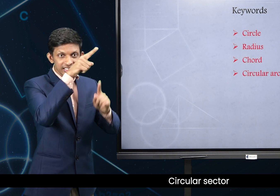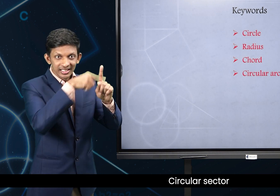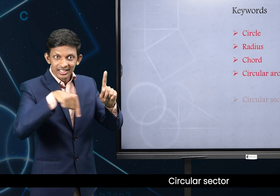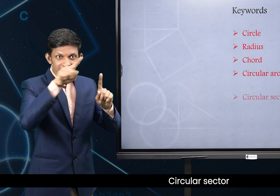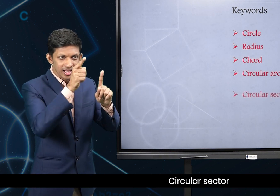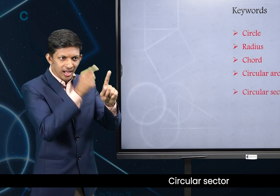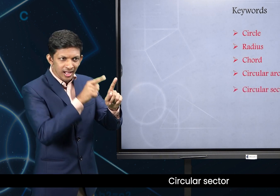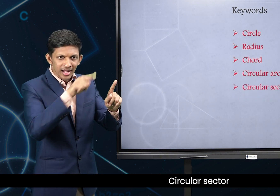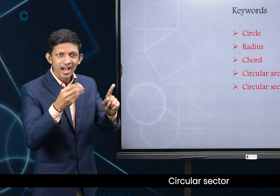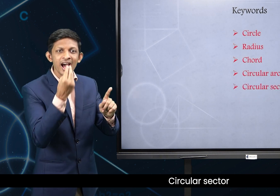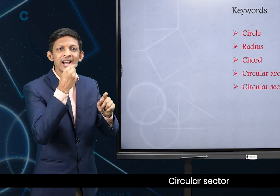circular sector,